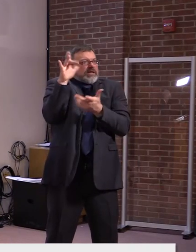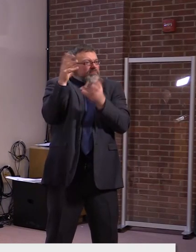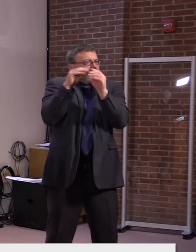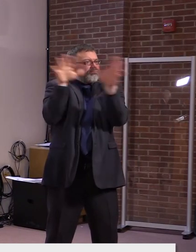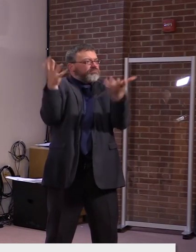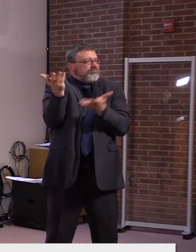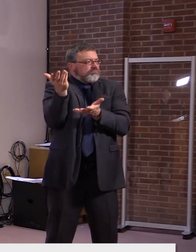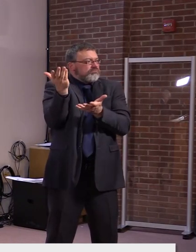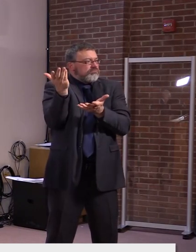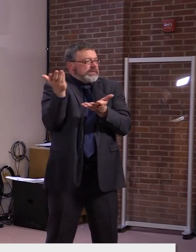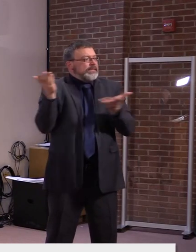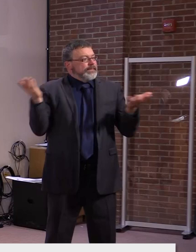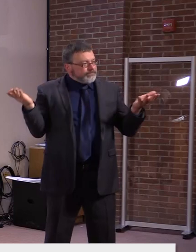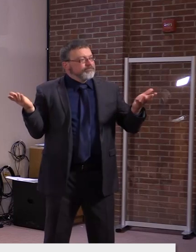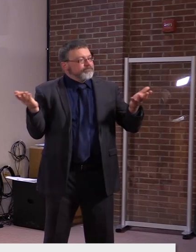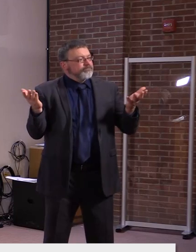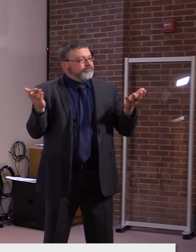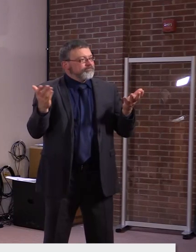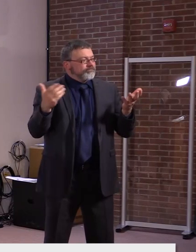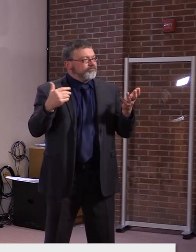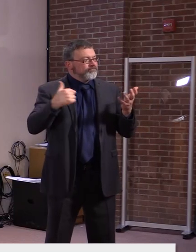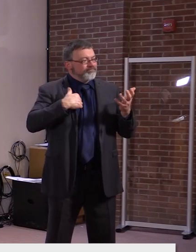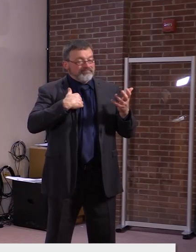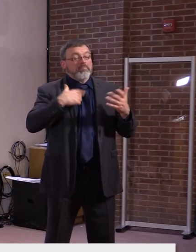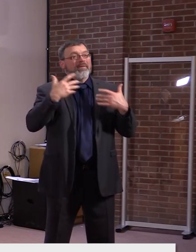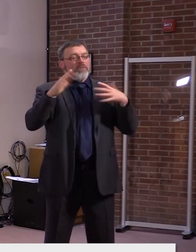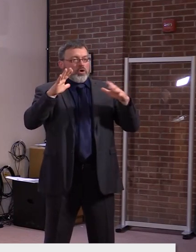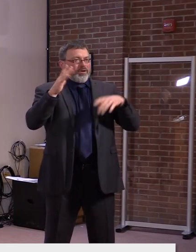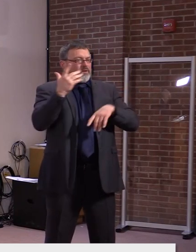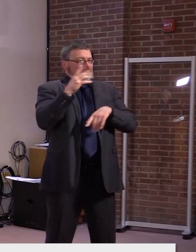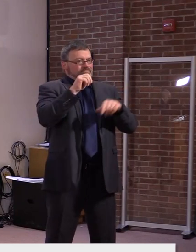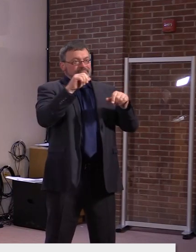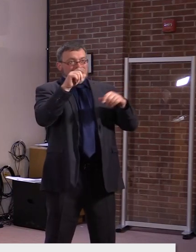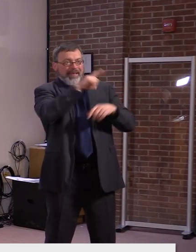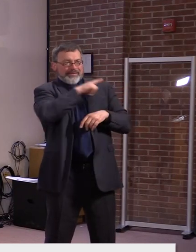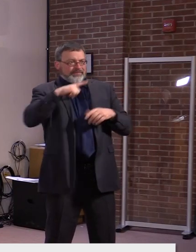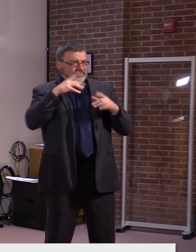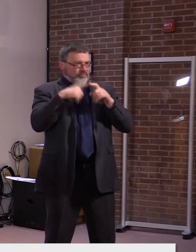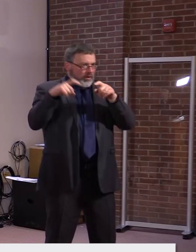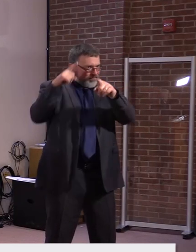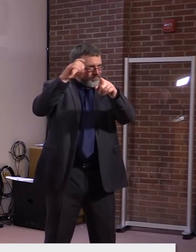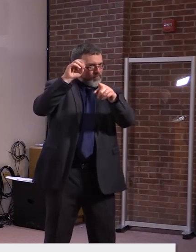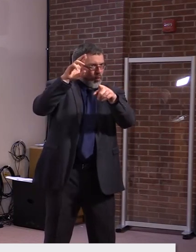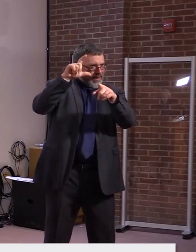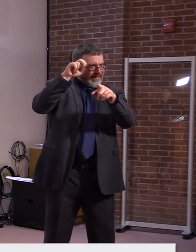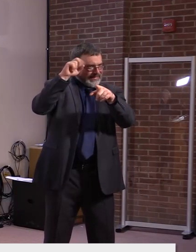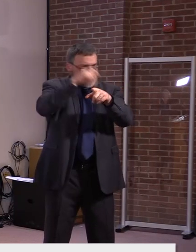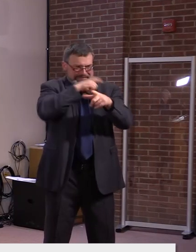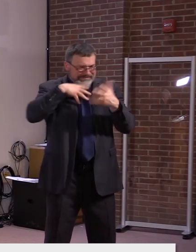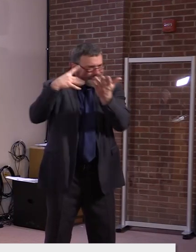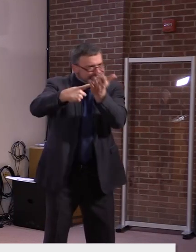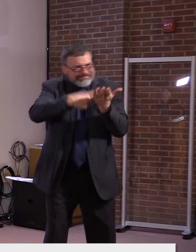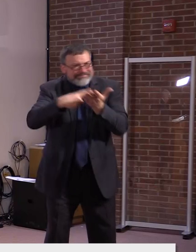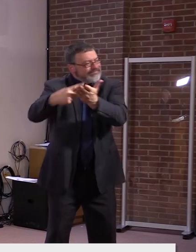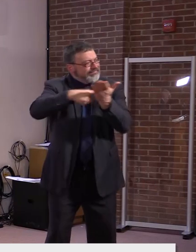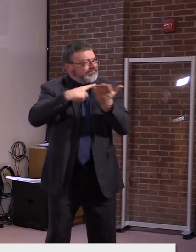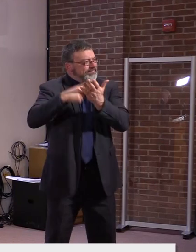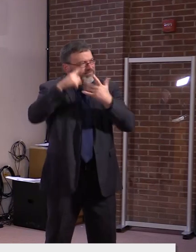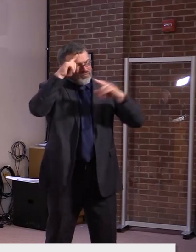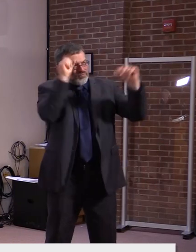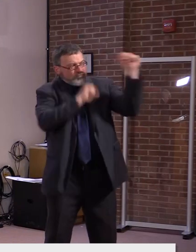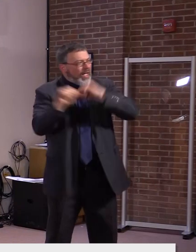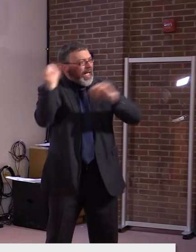Dr. Levine and myself, met with legislators from Orleans County to discuss this. And we will